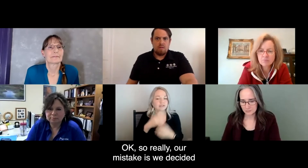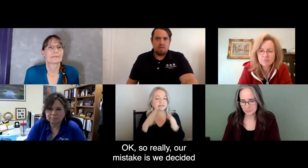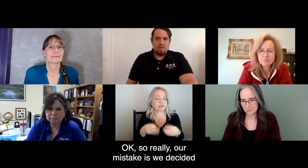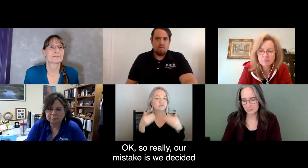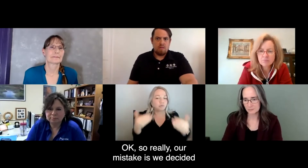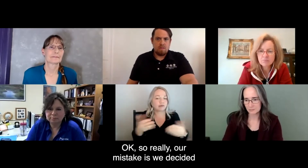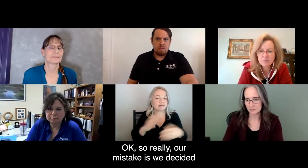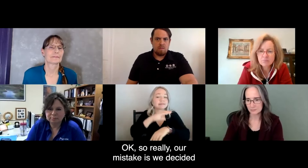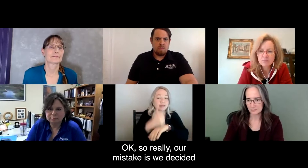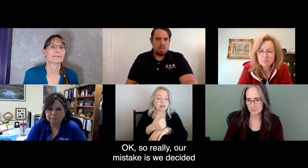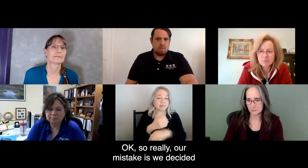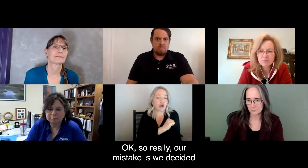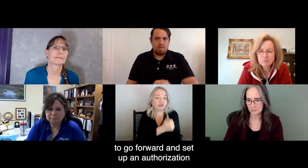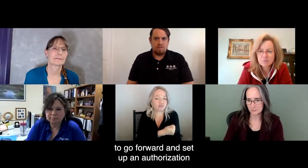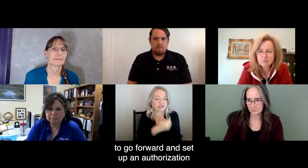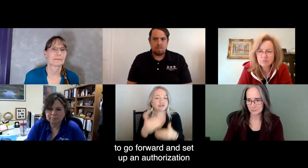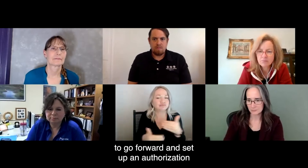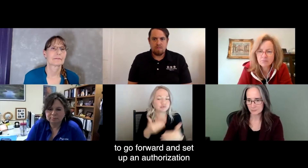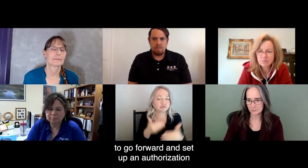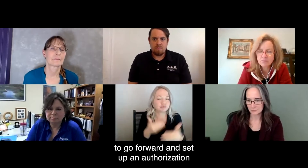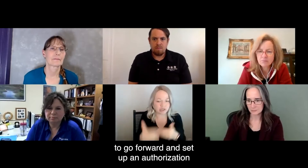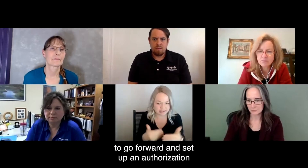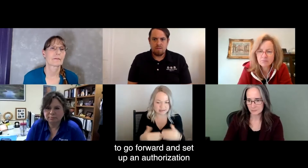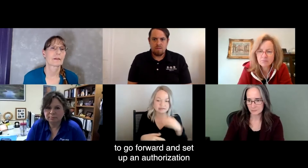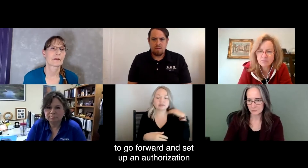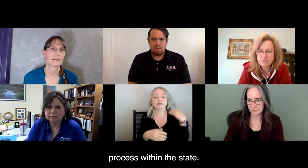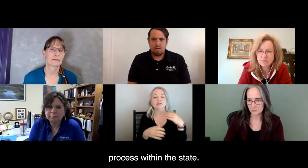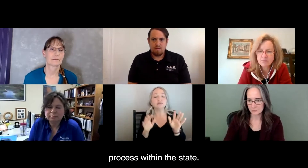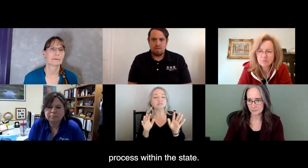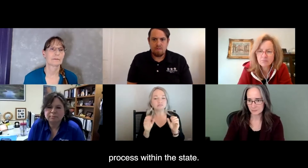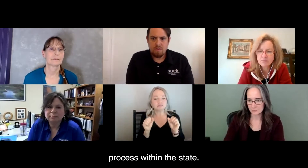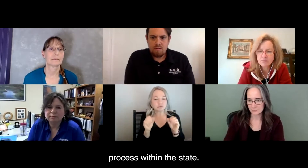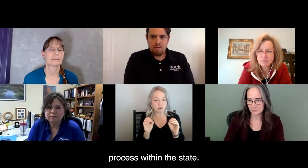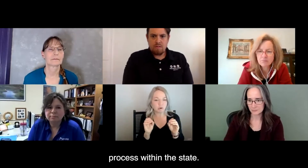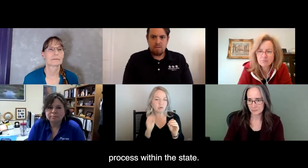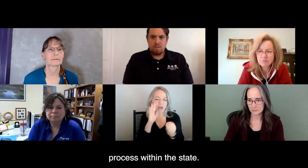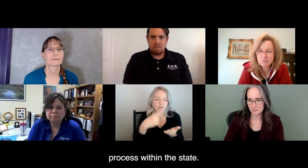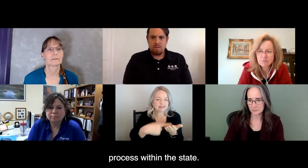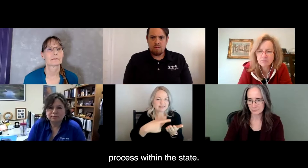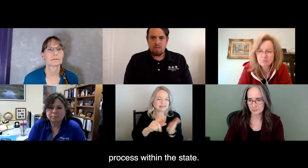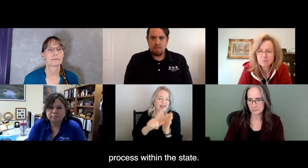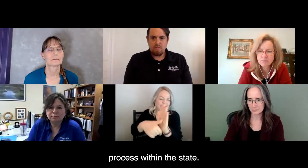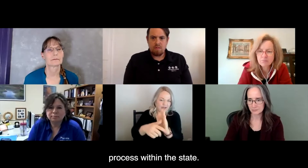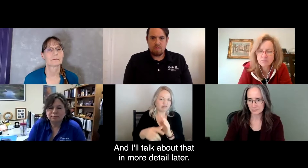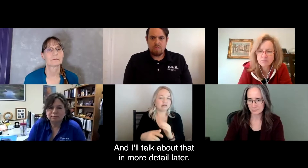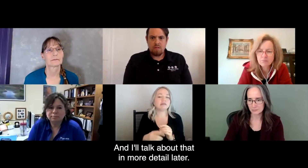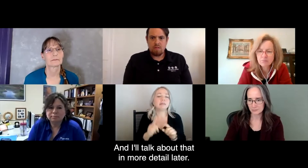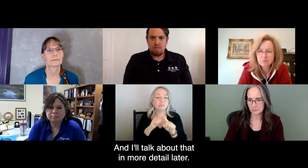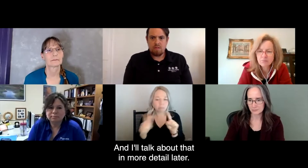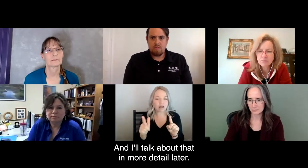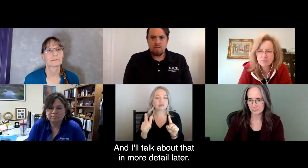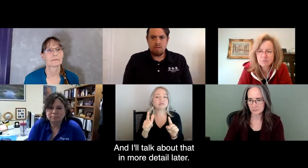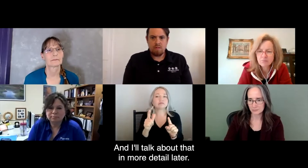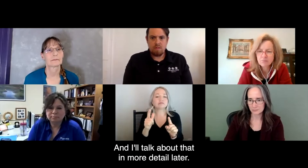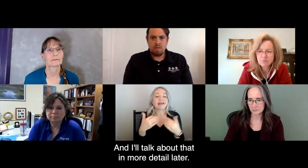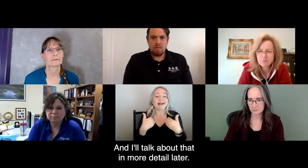okay, so really our mistake is we decided to go forward and set up an authorization process within the state. And I'll talk about